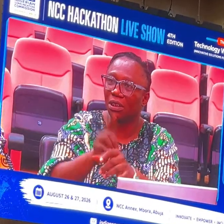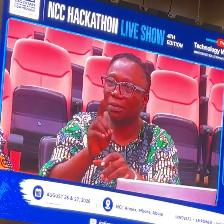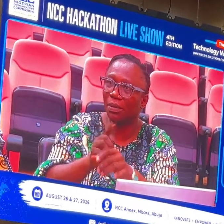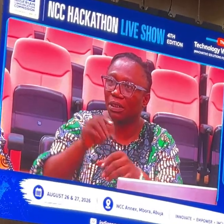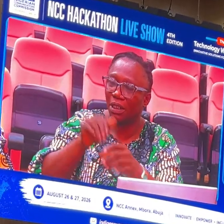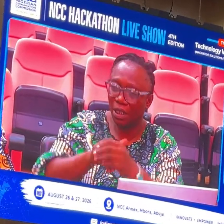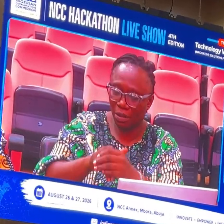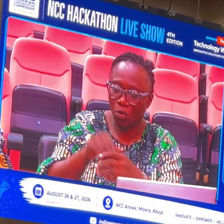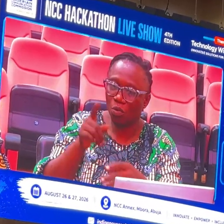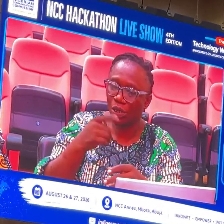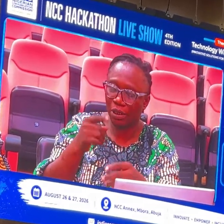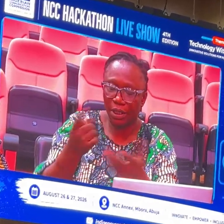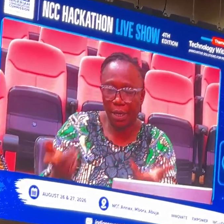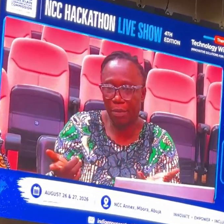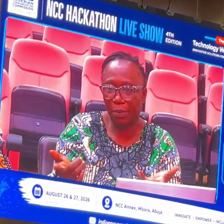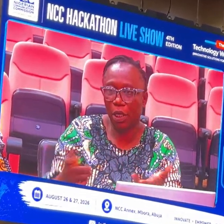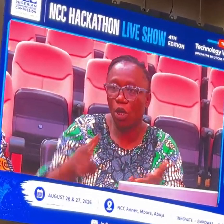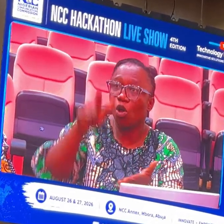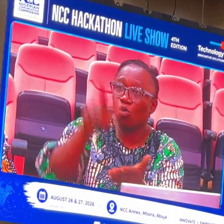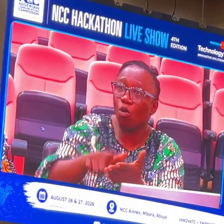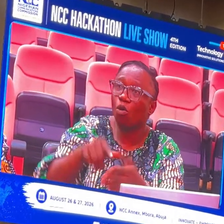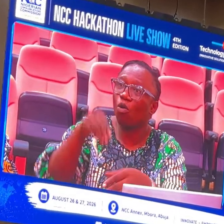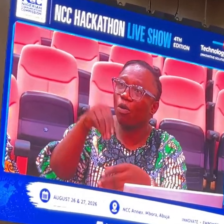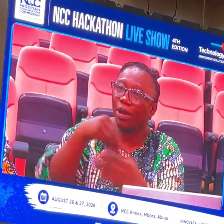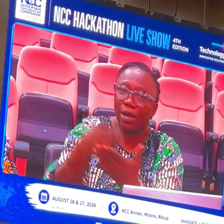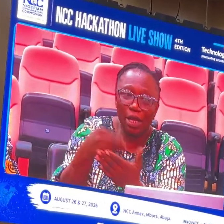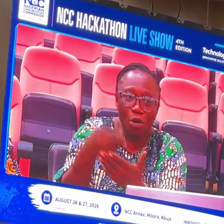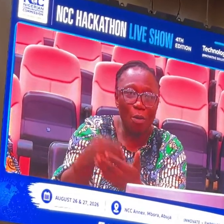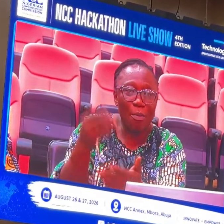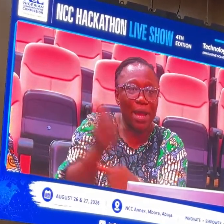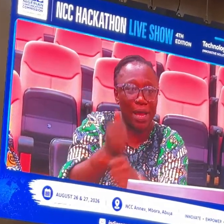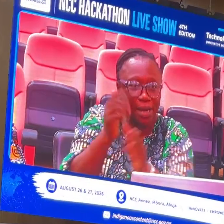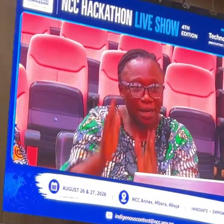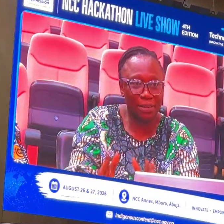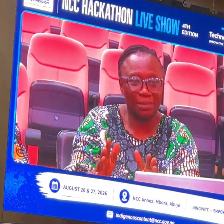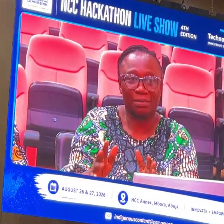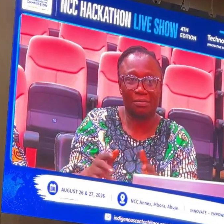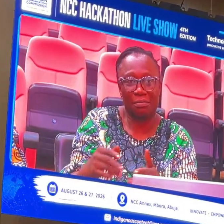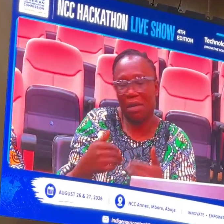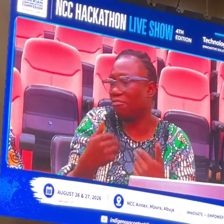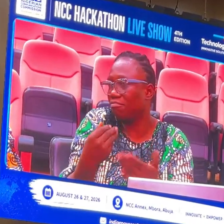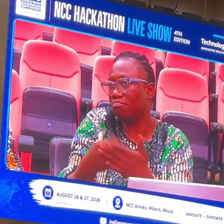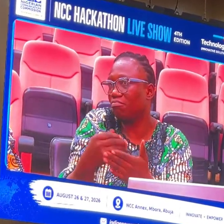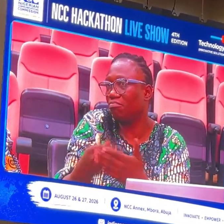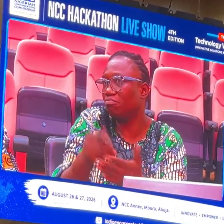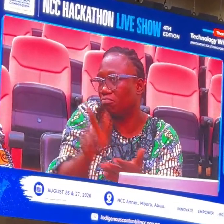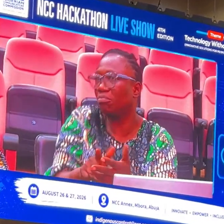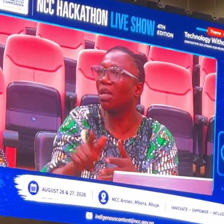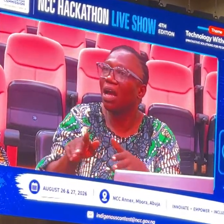amputee, and also persons with disability, maybe with low income makers.